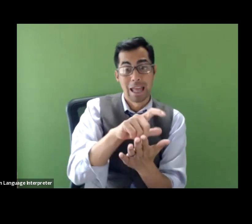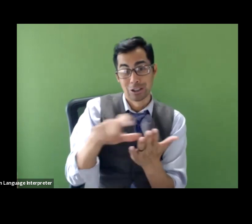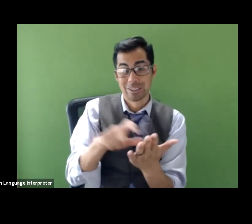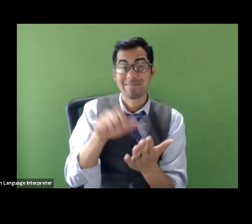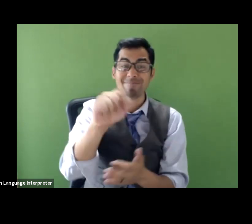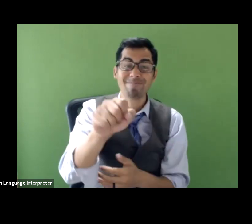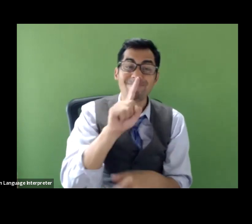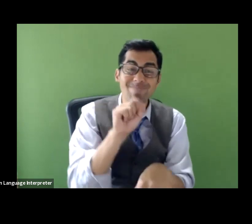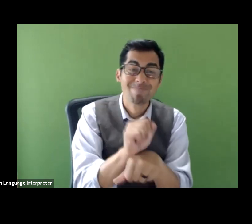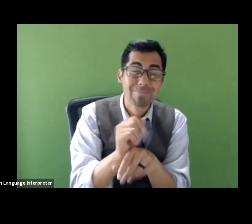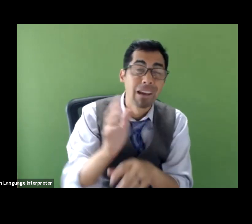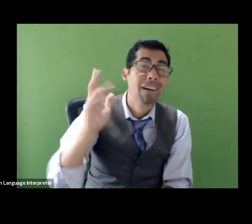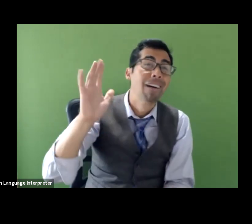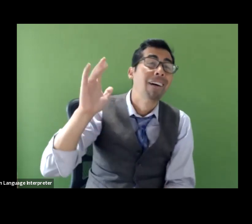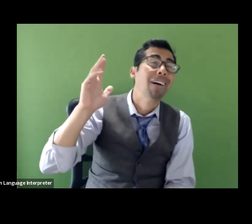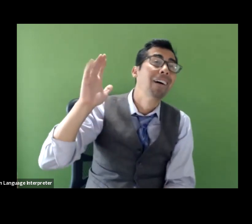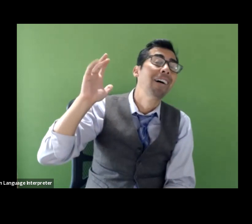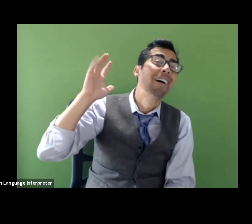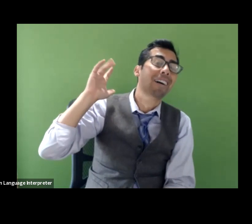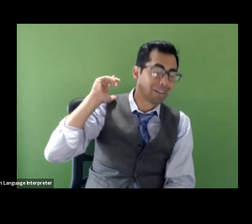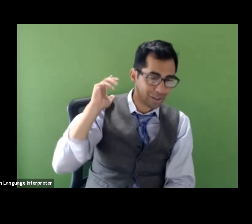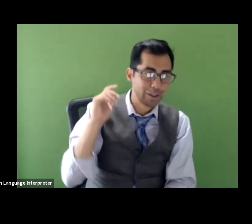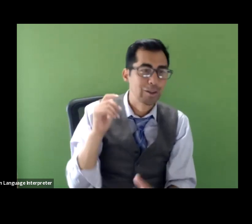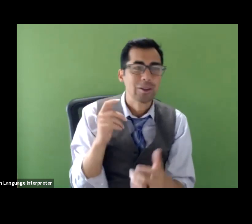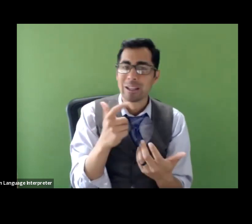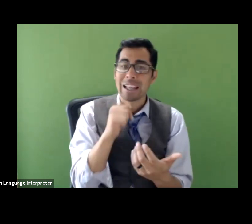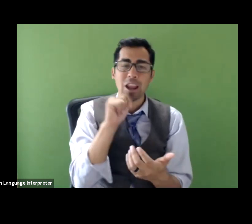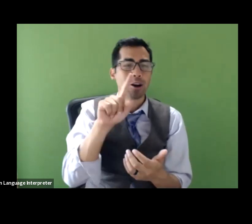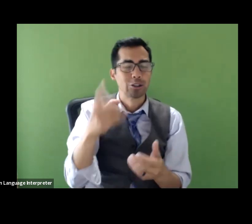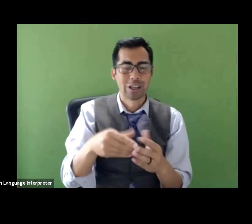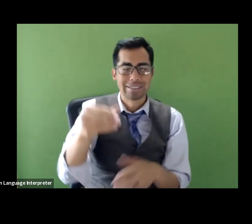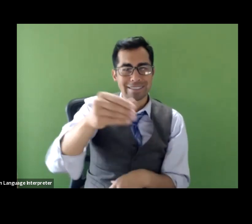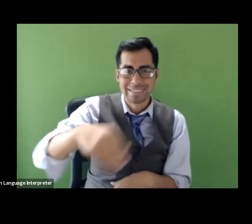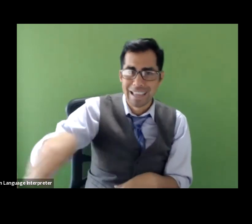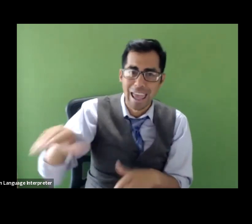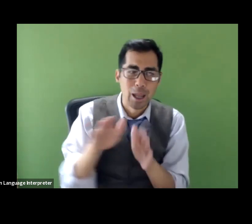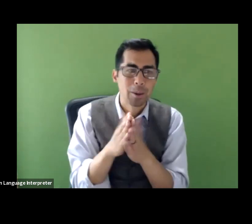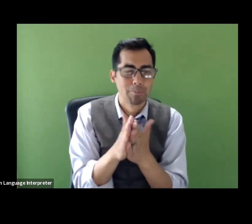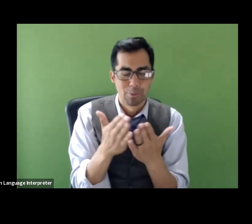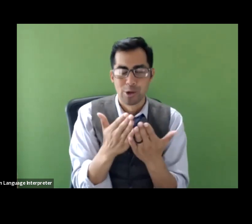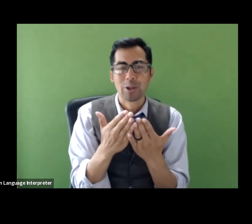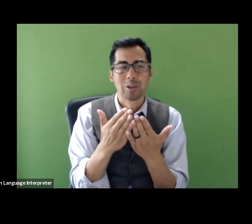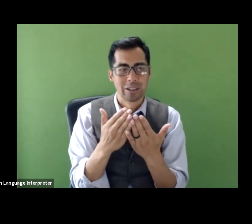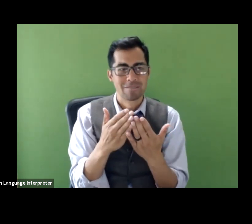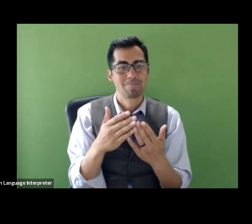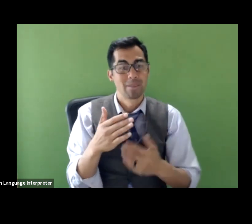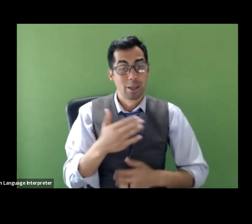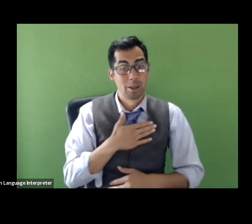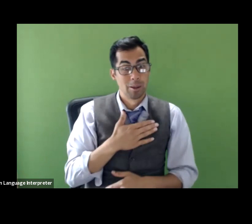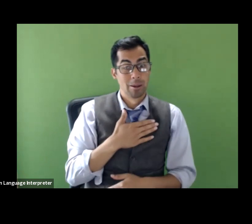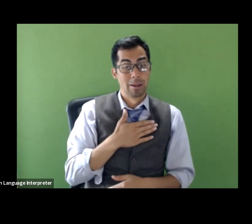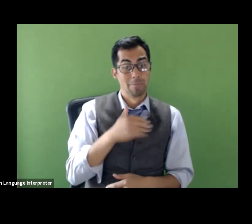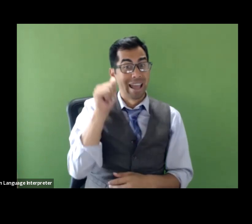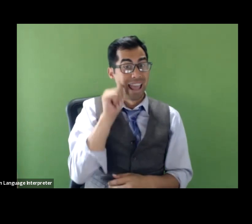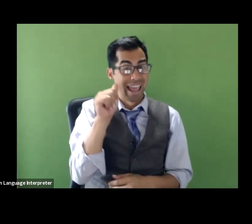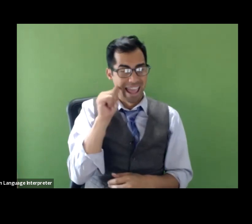in a galaxy far, far away, you didn't just scan books at the checkout. It was my aunt who took me to get